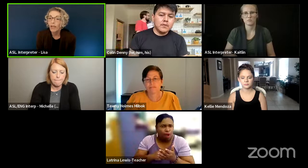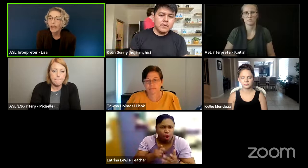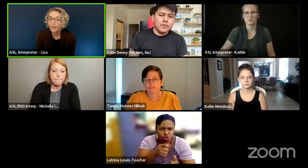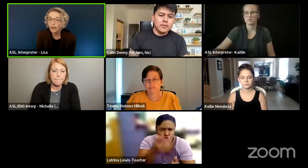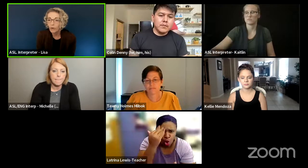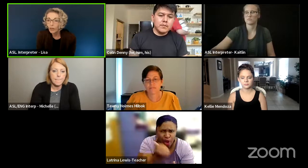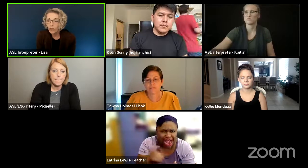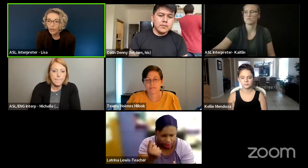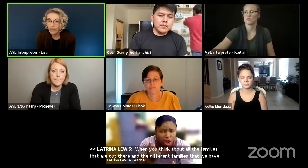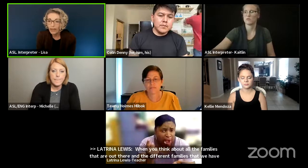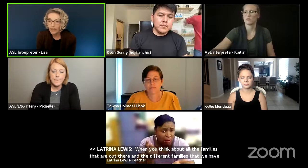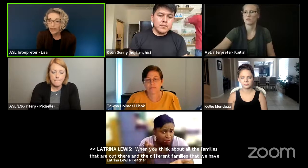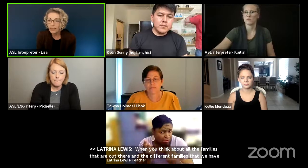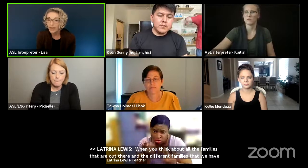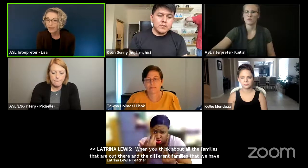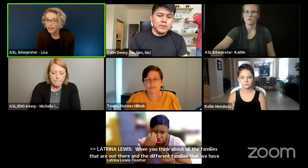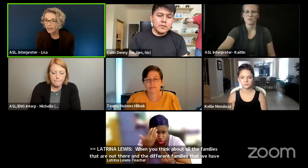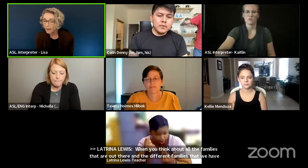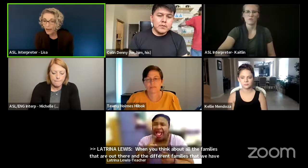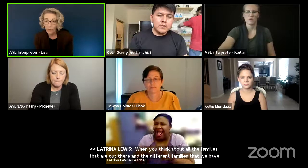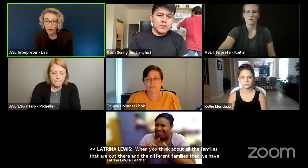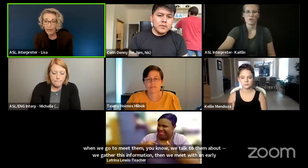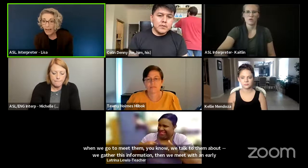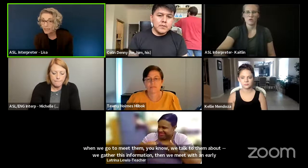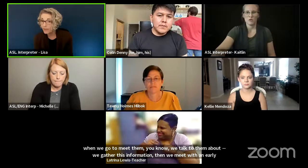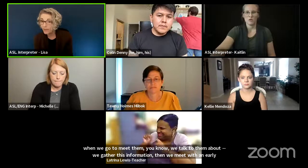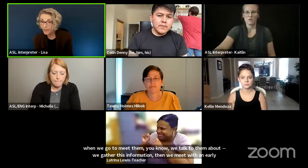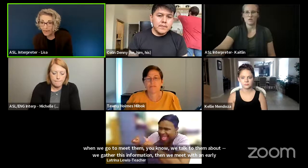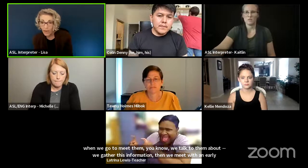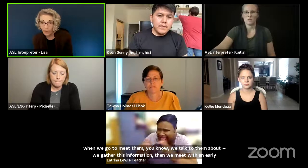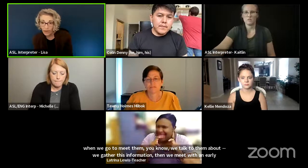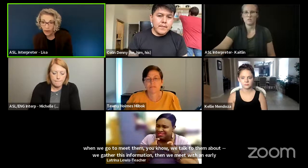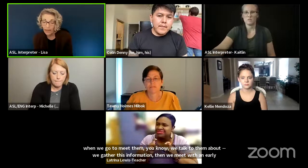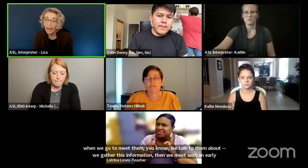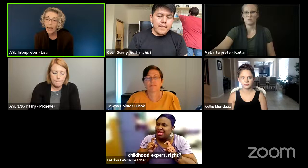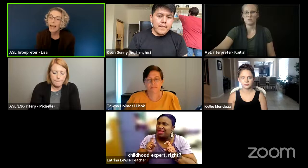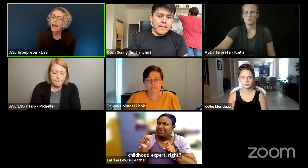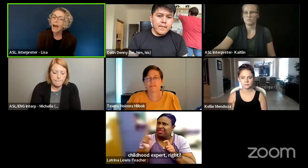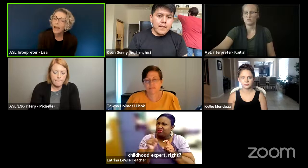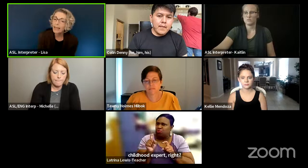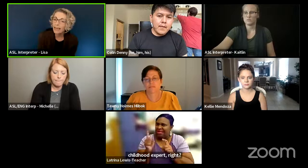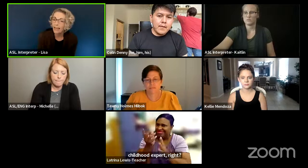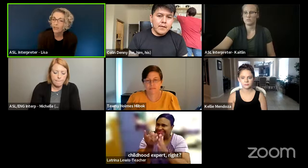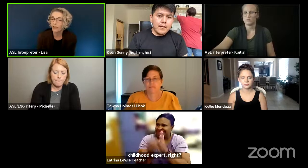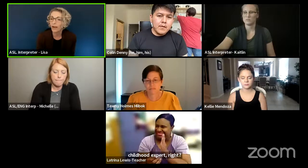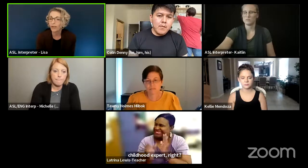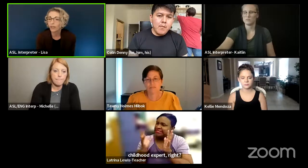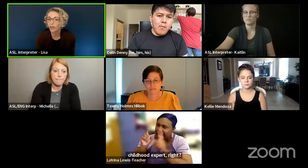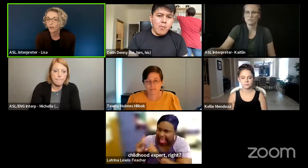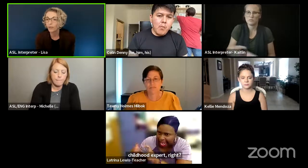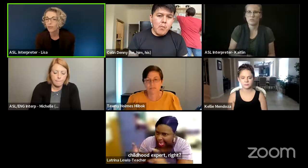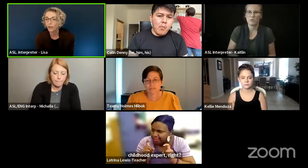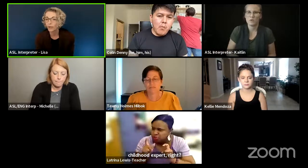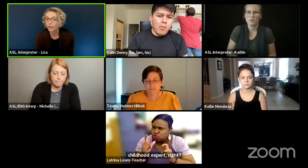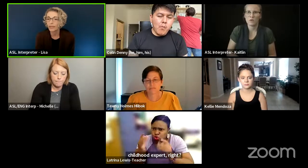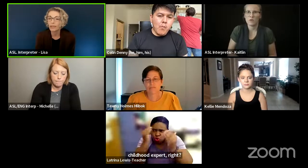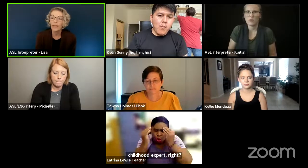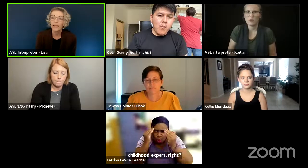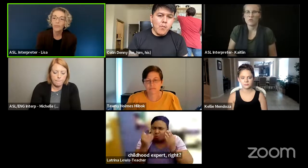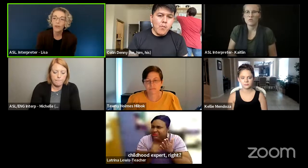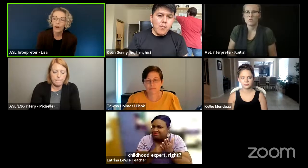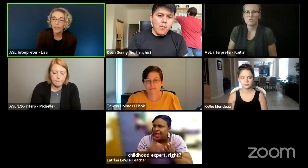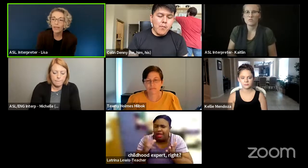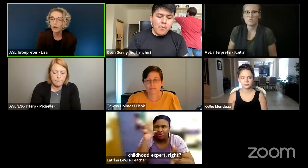right? And then we're looking at things, and at the same time, we can ask if they know anyone, and I can ask around and look for